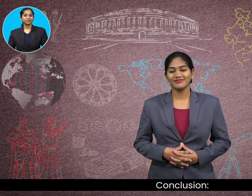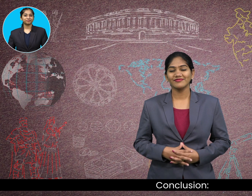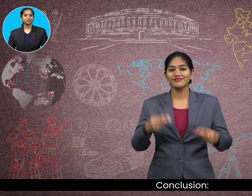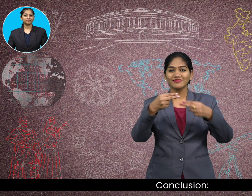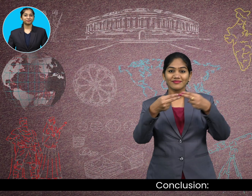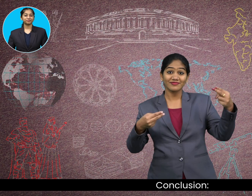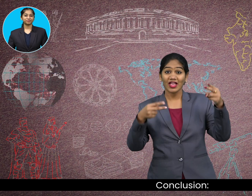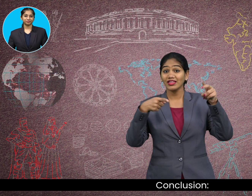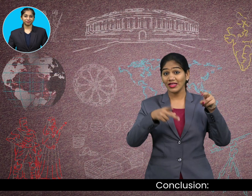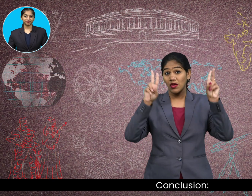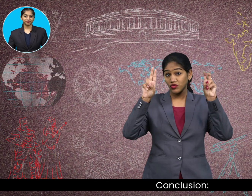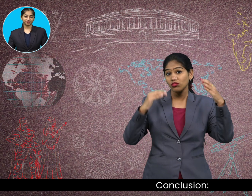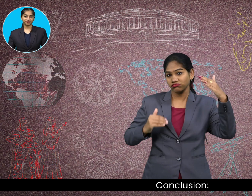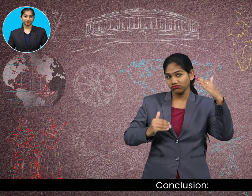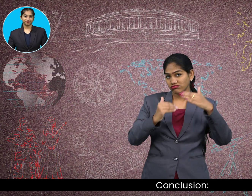Conclusion.